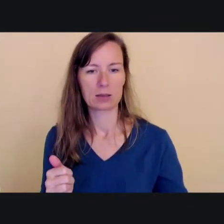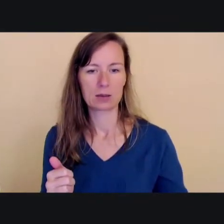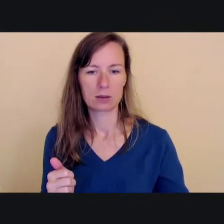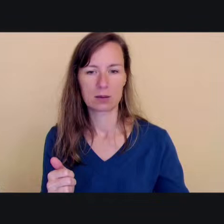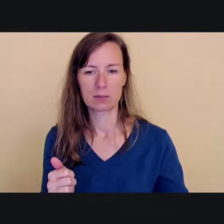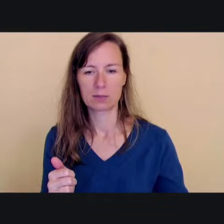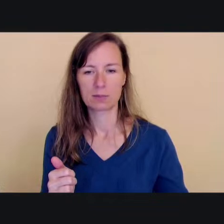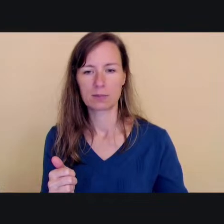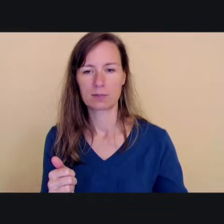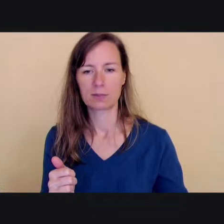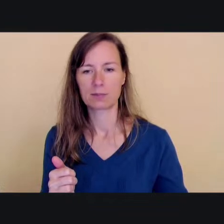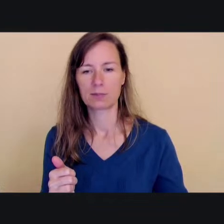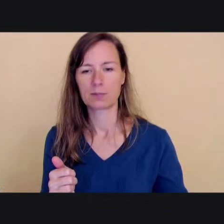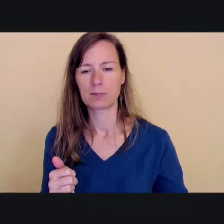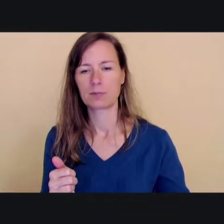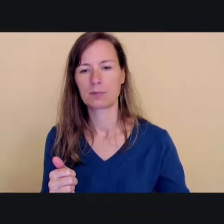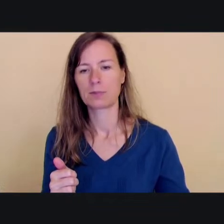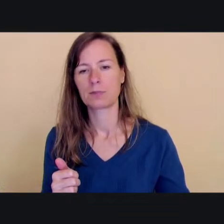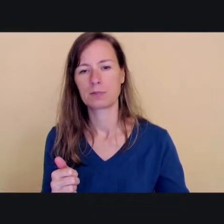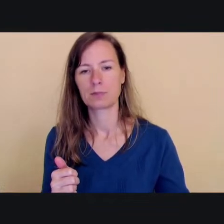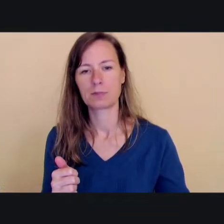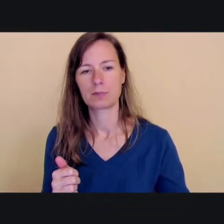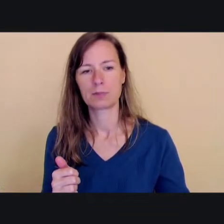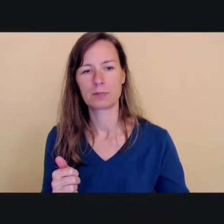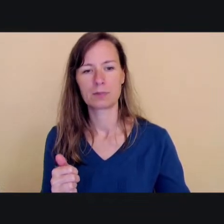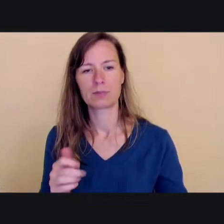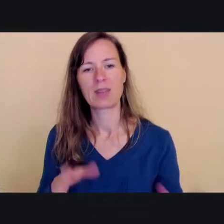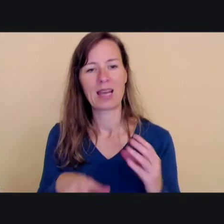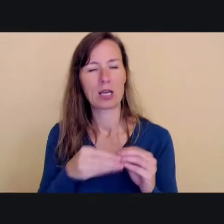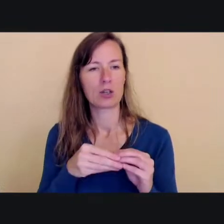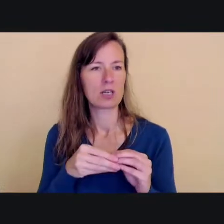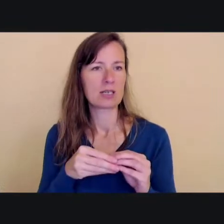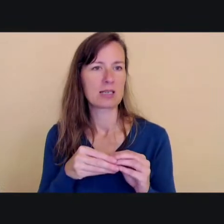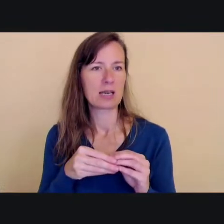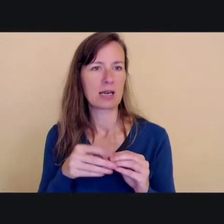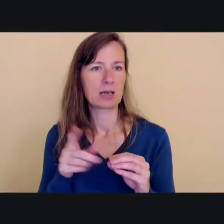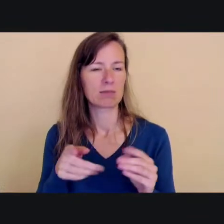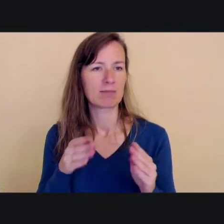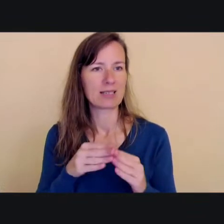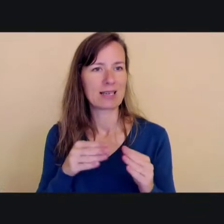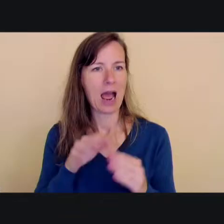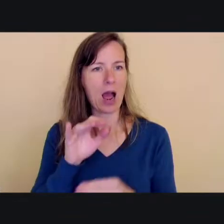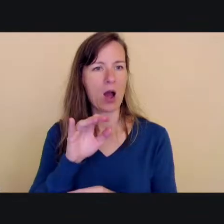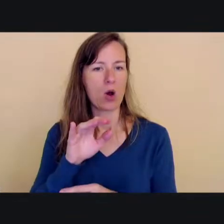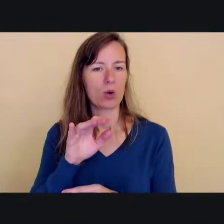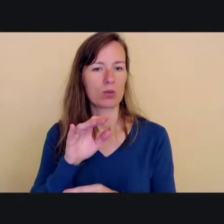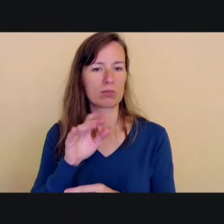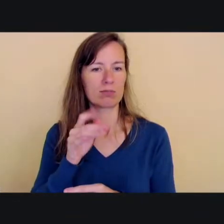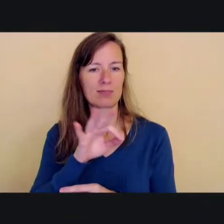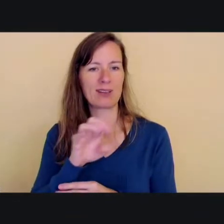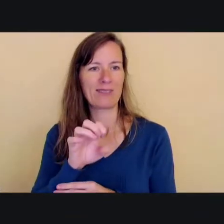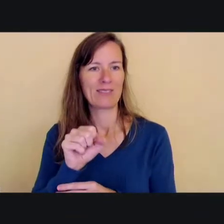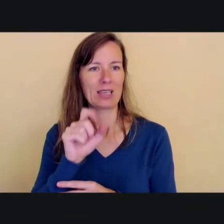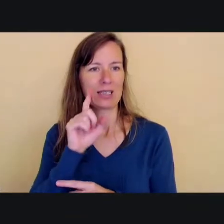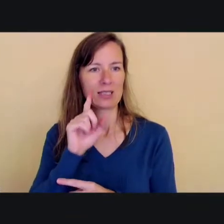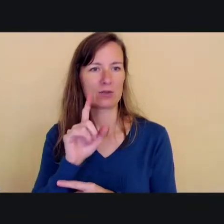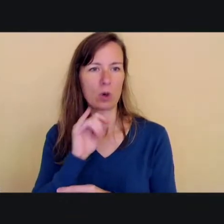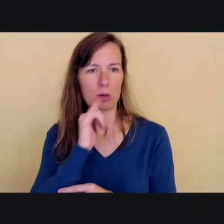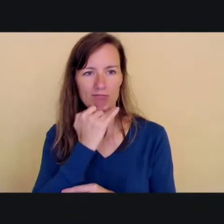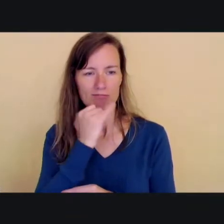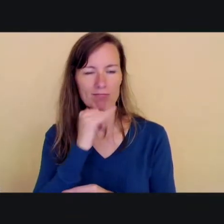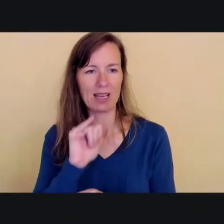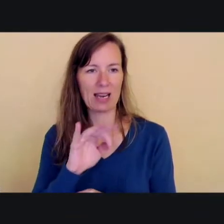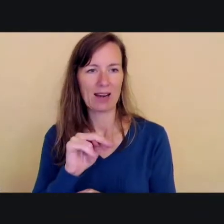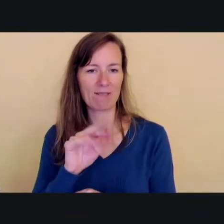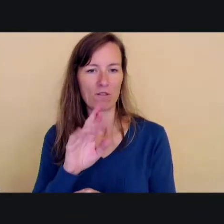increasing municipal infraction fees. Right now, the top, I think, was $1,000, and they're talking about increasing the cap to